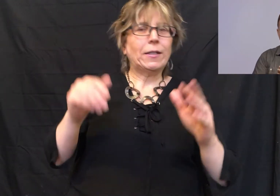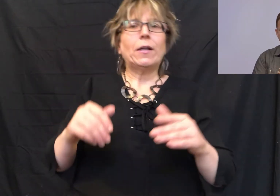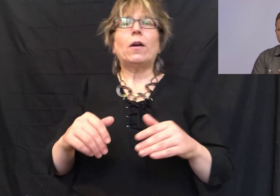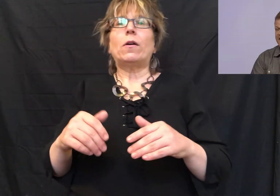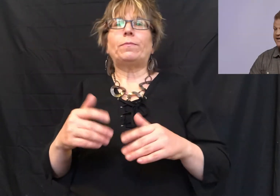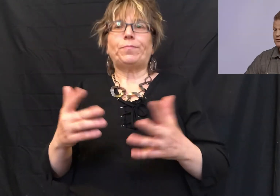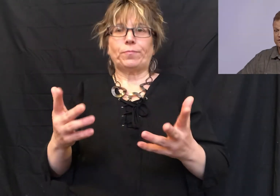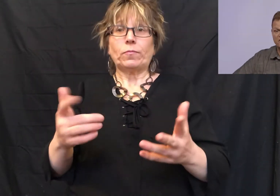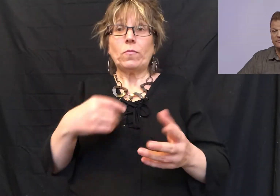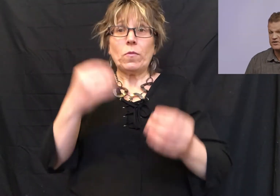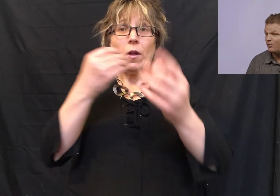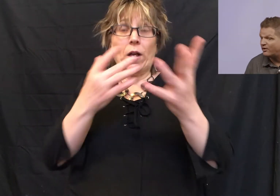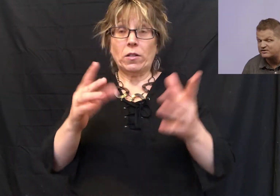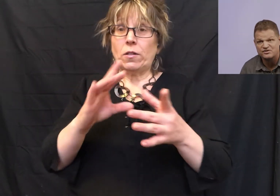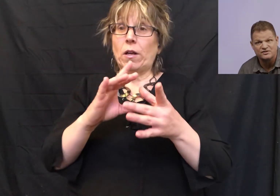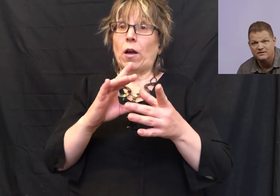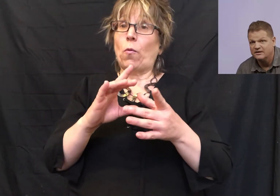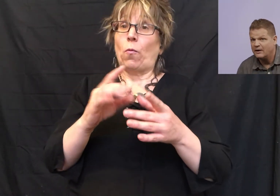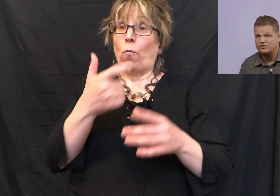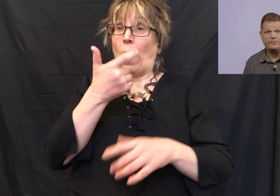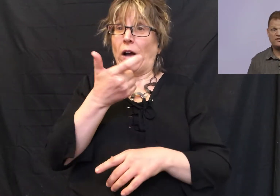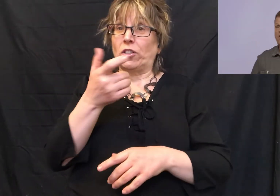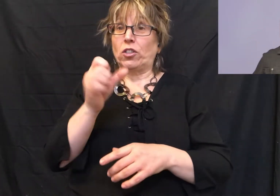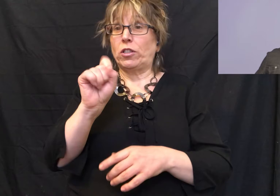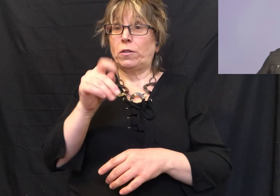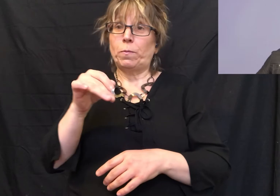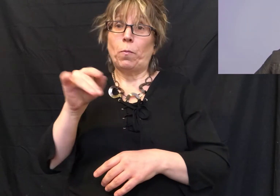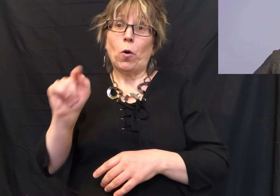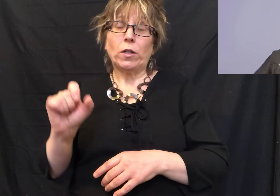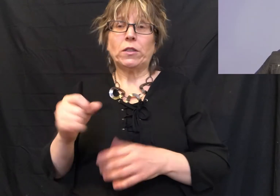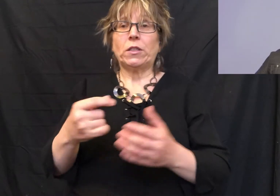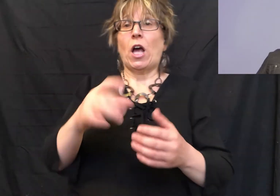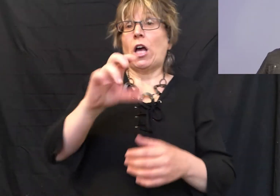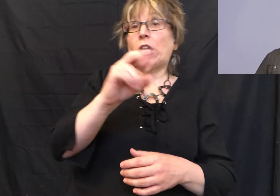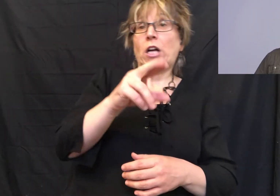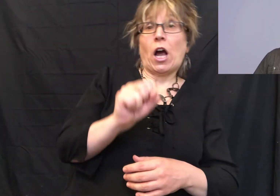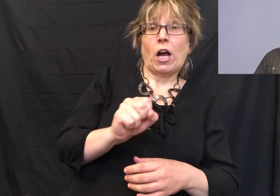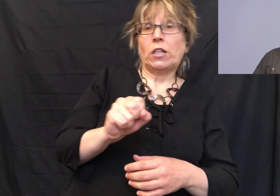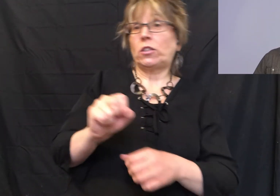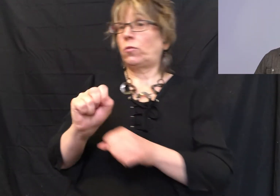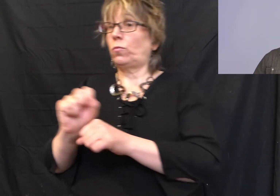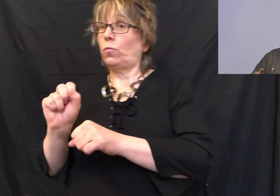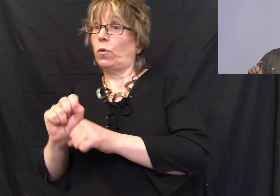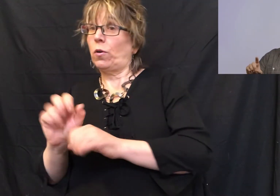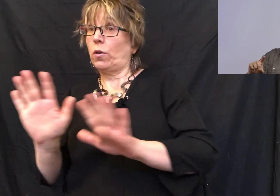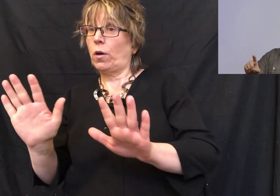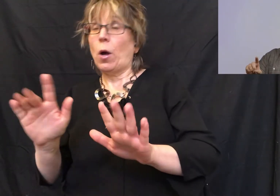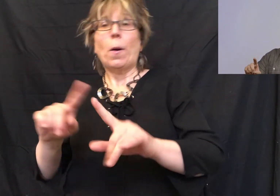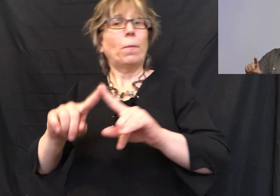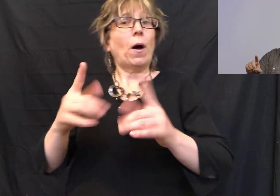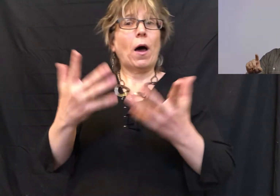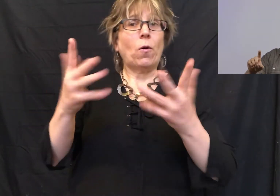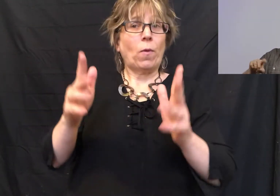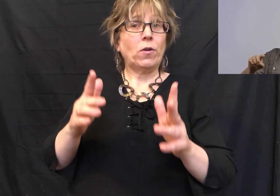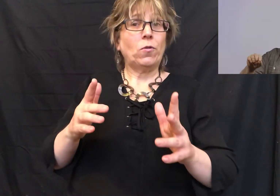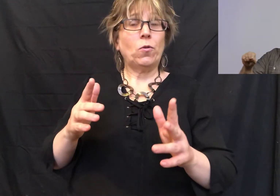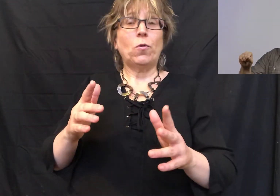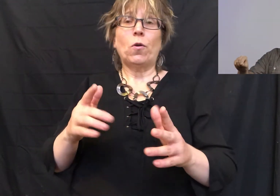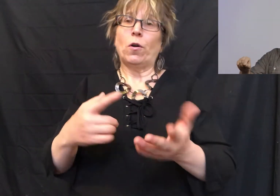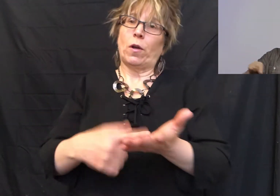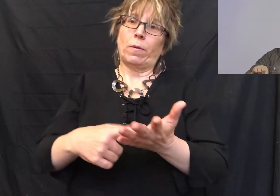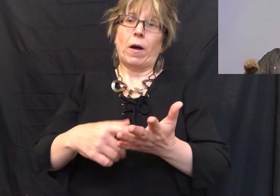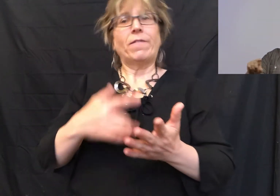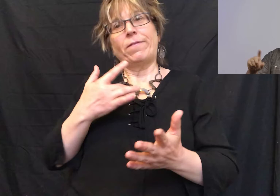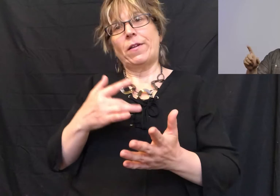ho, hey. I just want to talk about sports. I want to talk about cars. I want to talk about work. I didn't want to talk about how you were feeling